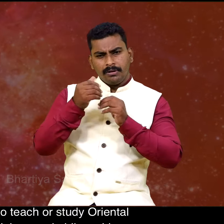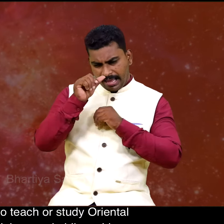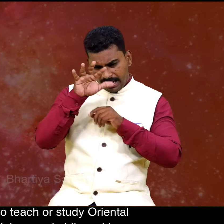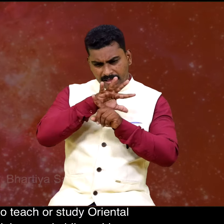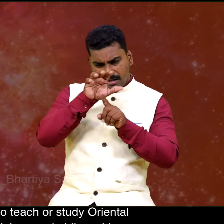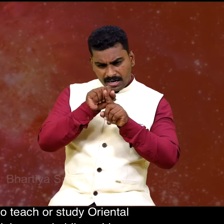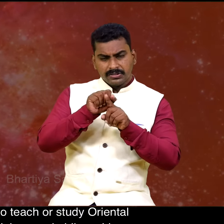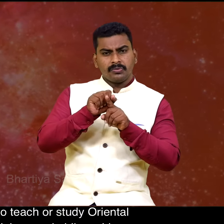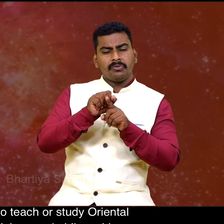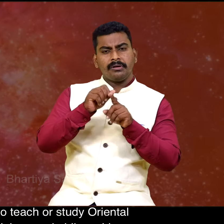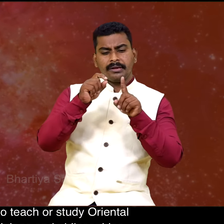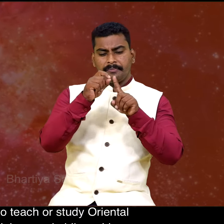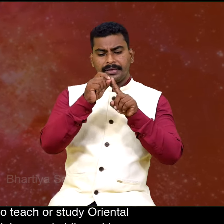and philosophies.